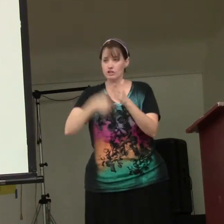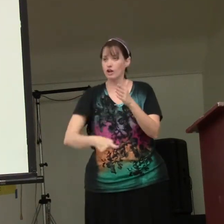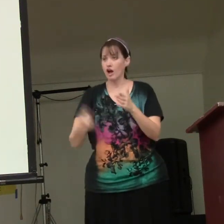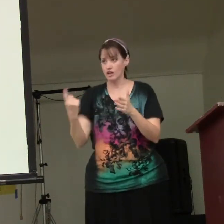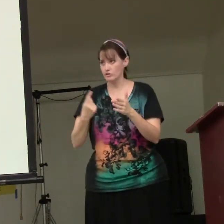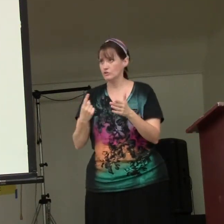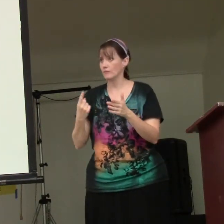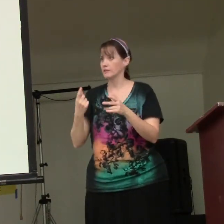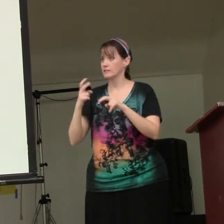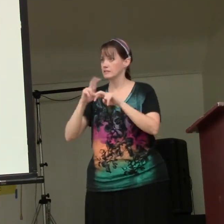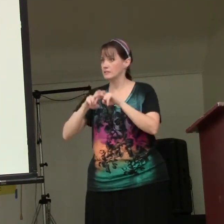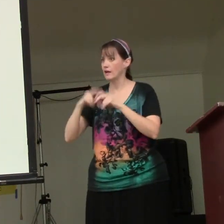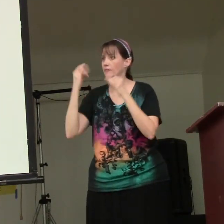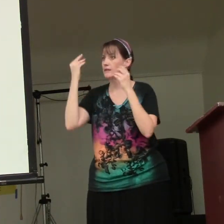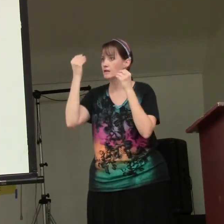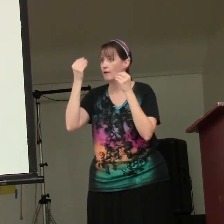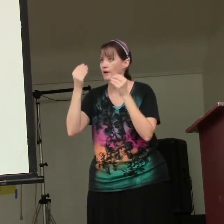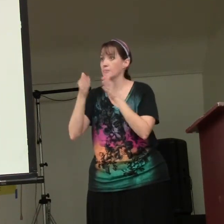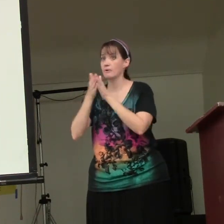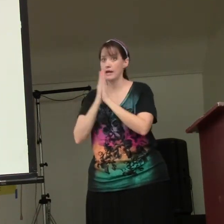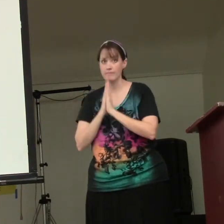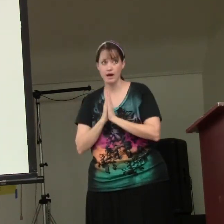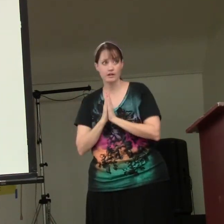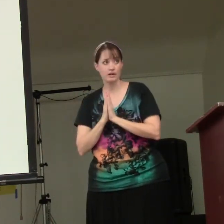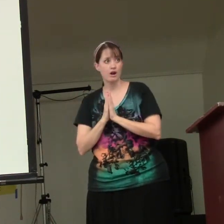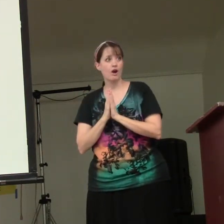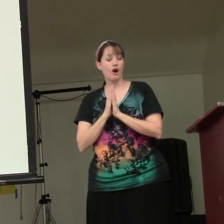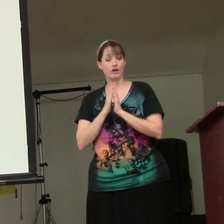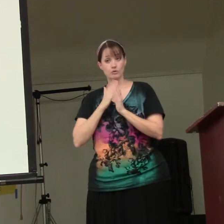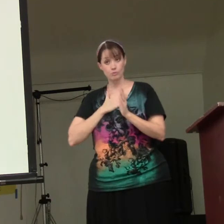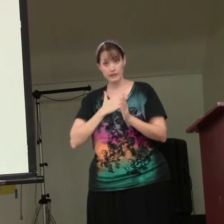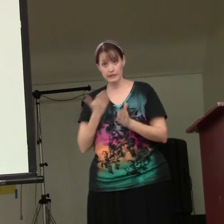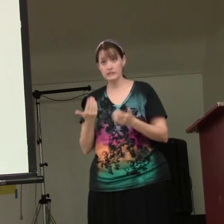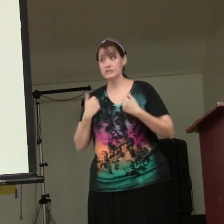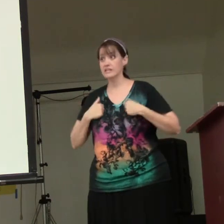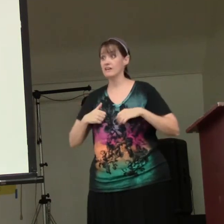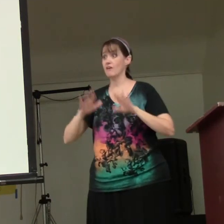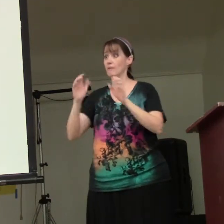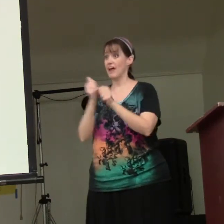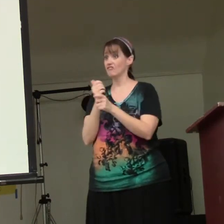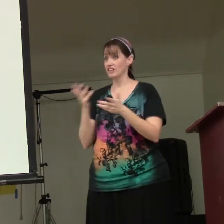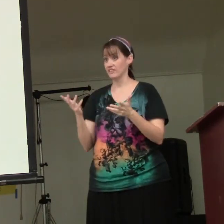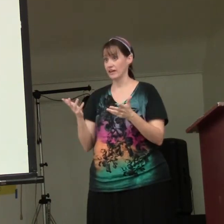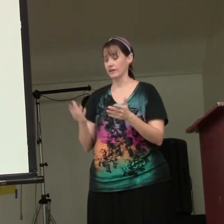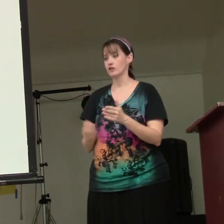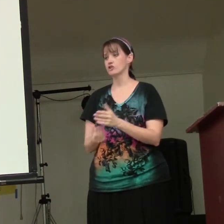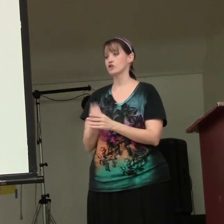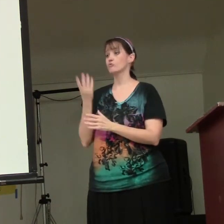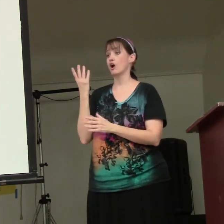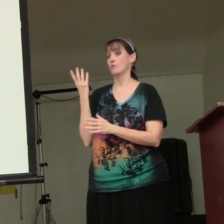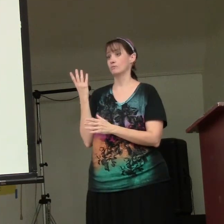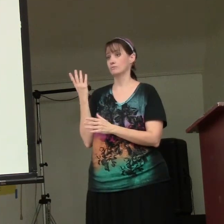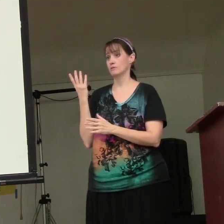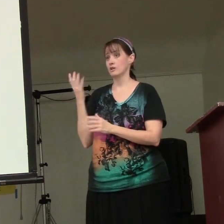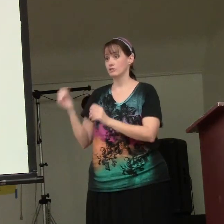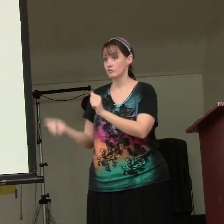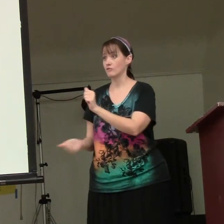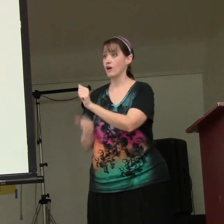going to cost you something. Sit down, think about it, pray about it. Are you willing to give up everything to grow, to follow